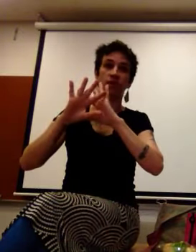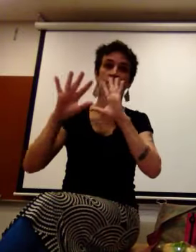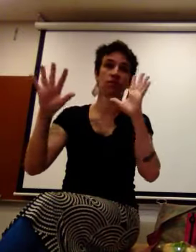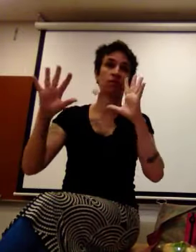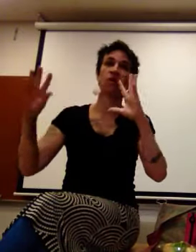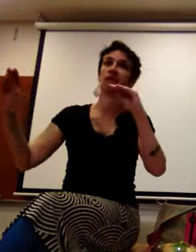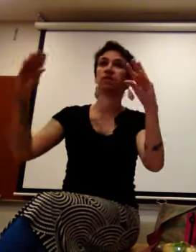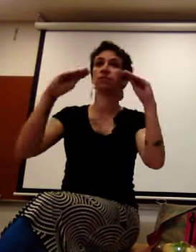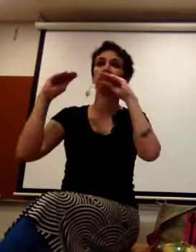can't,